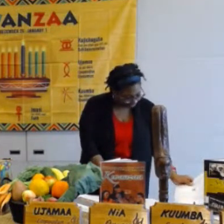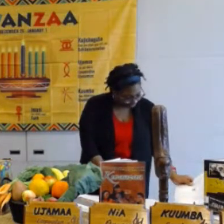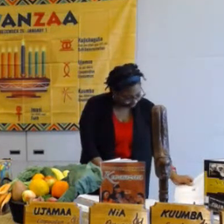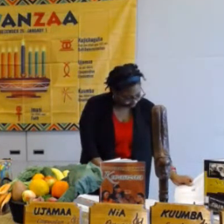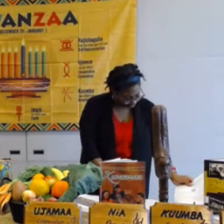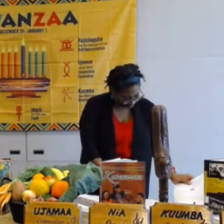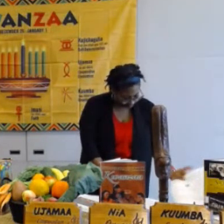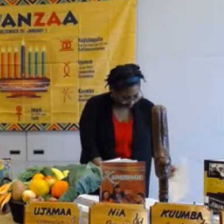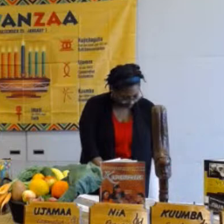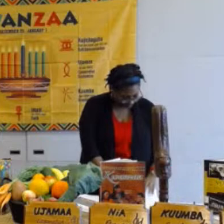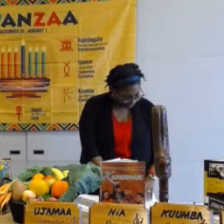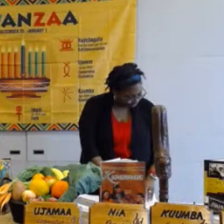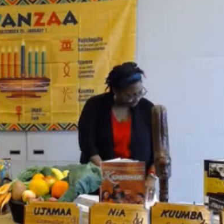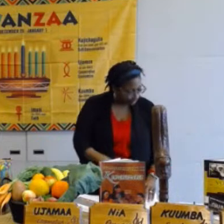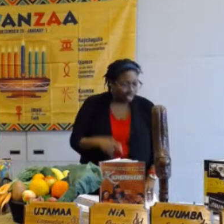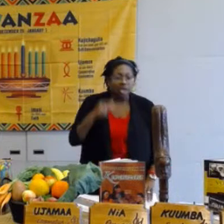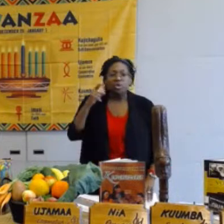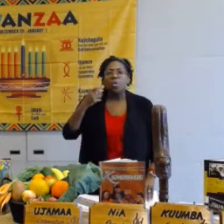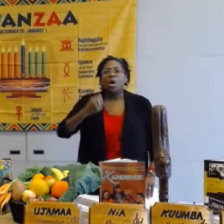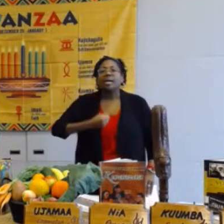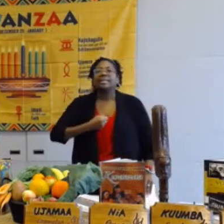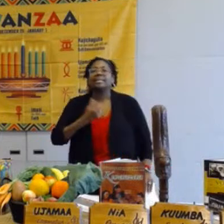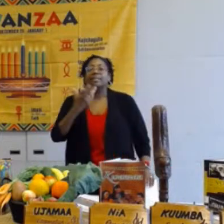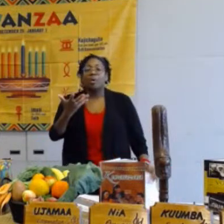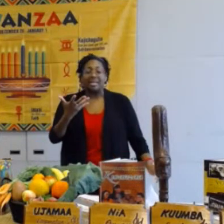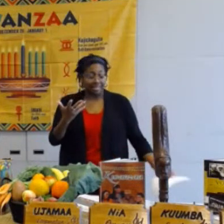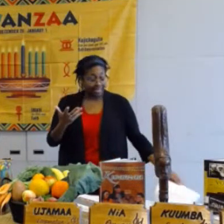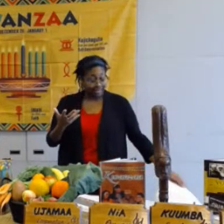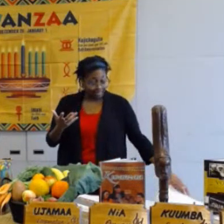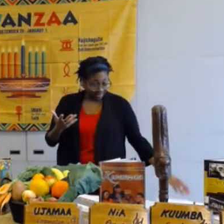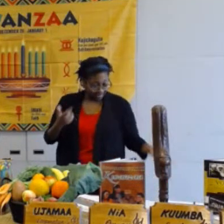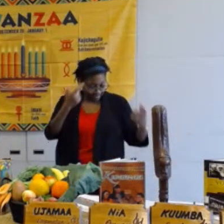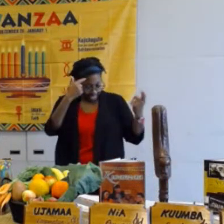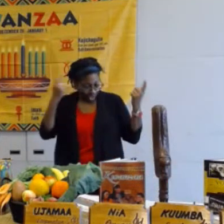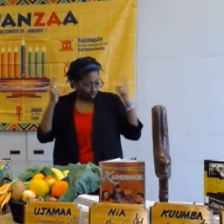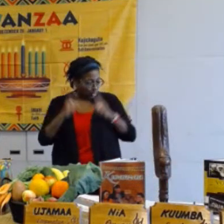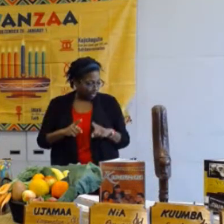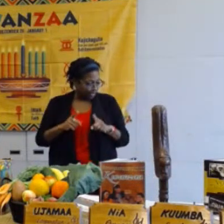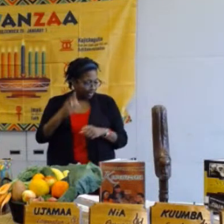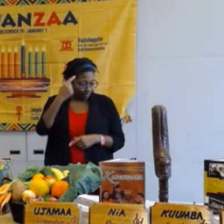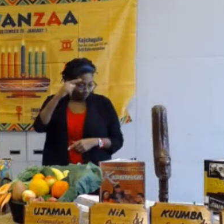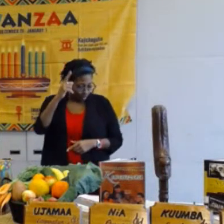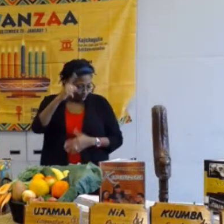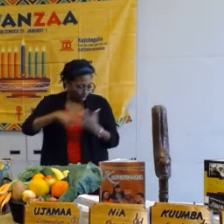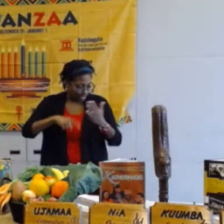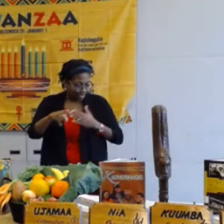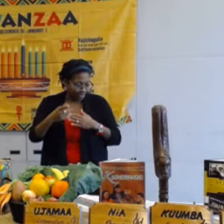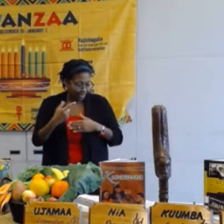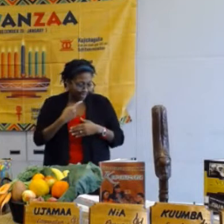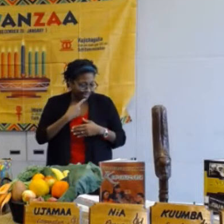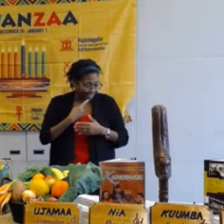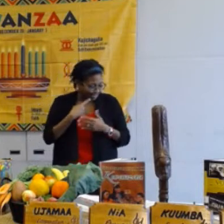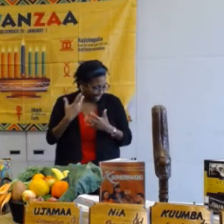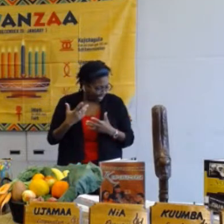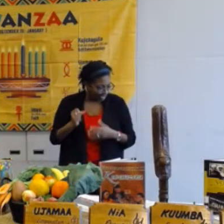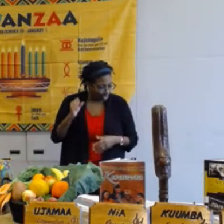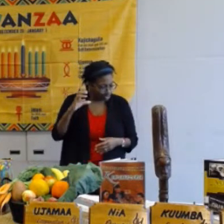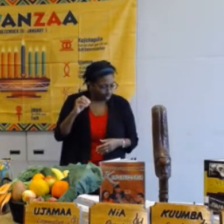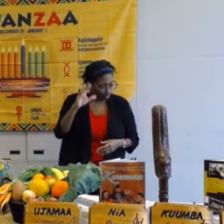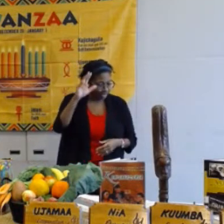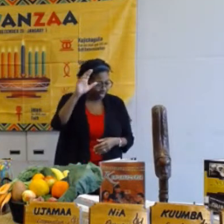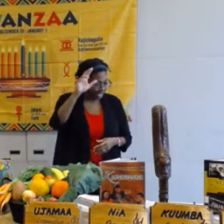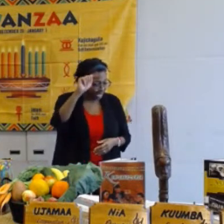basically expressing your agreement with what is being said and what is being done. So the Tamshi La